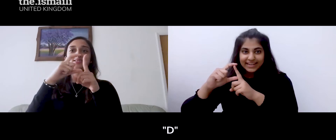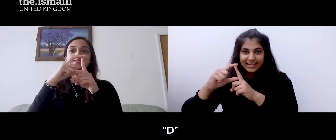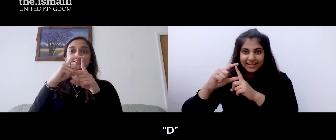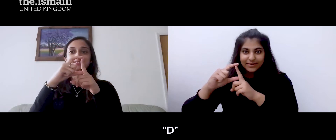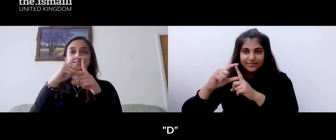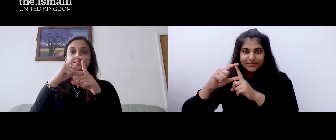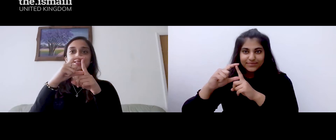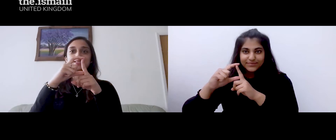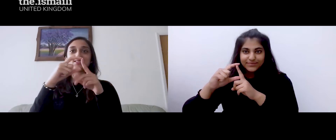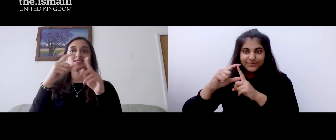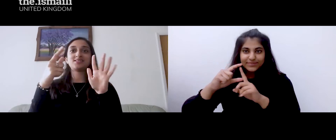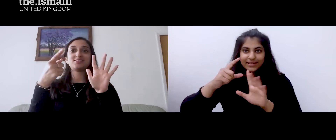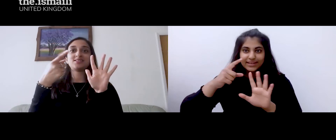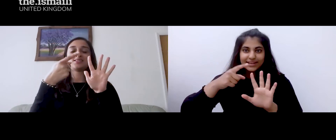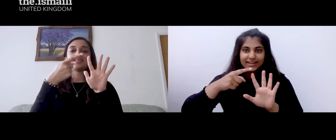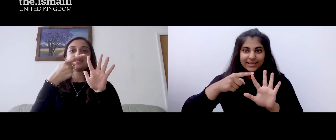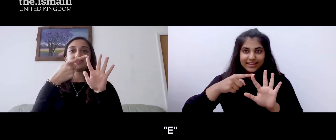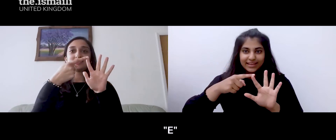D,